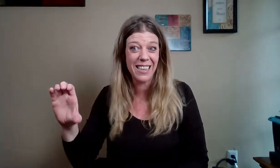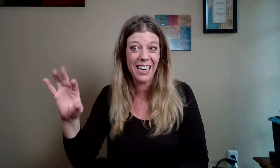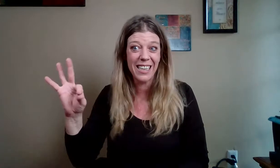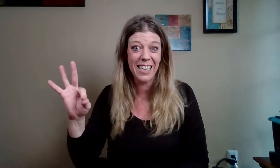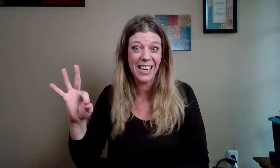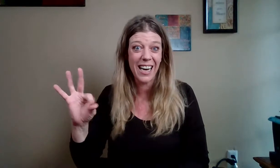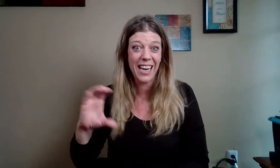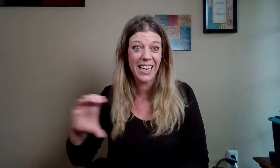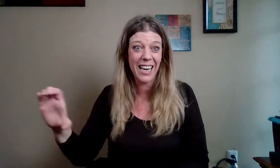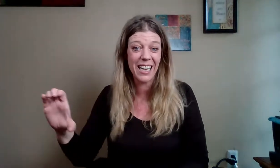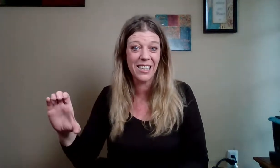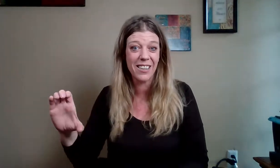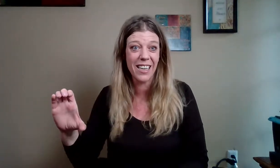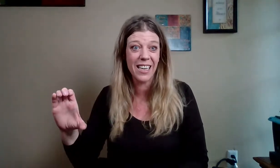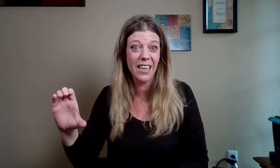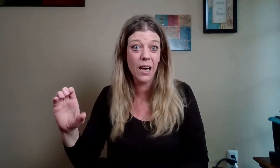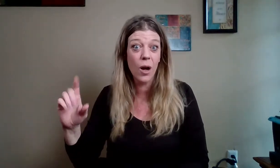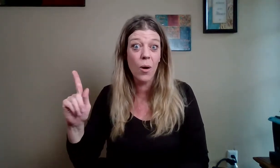800, 900,